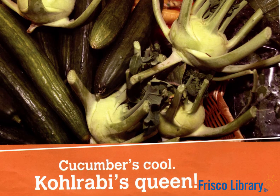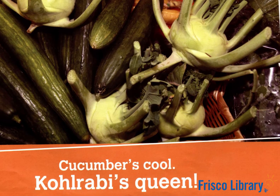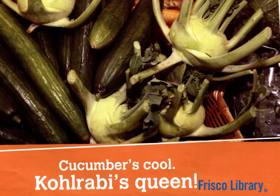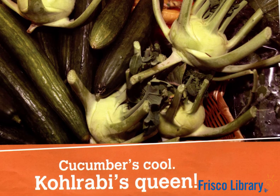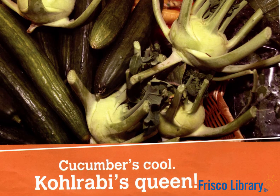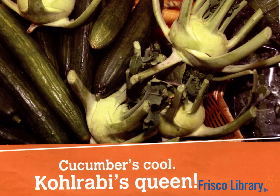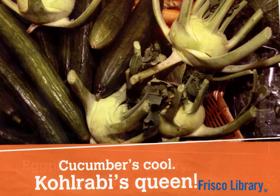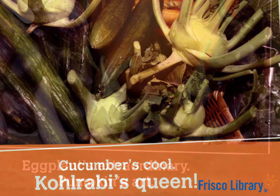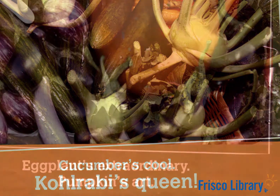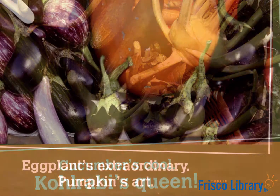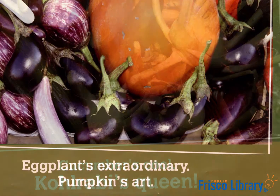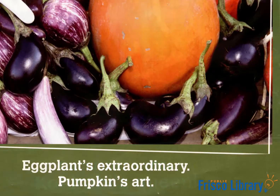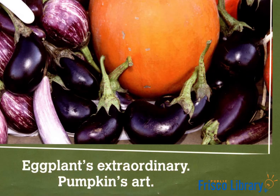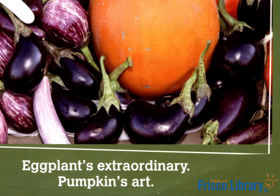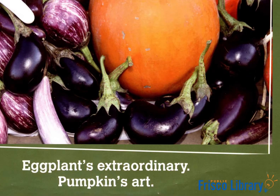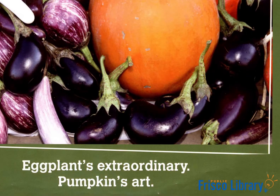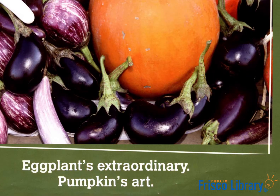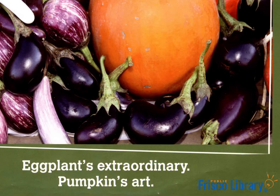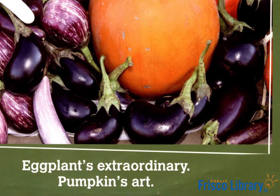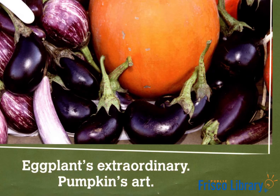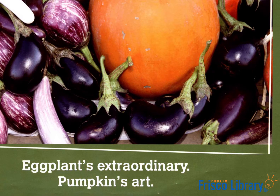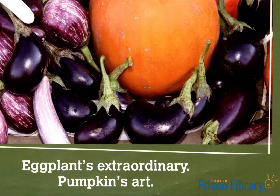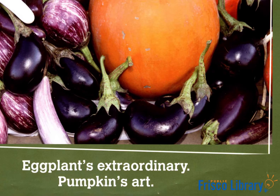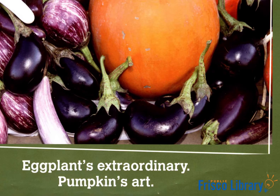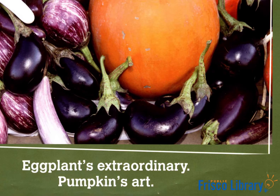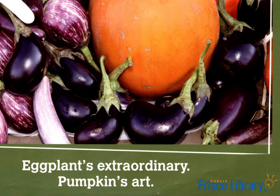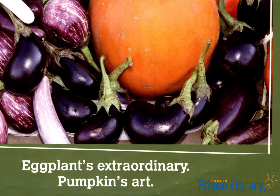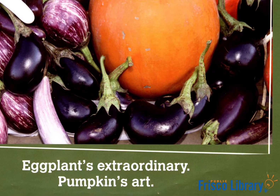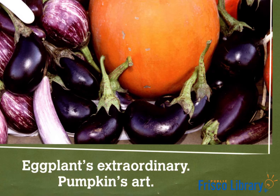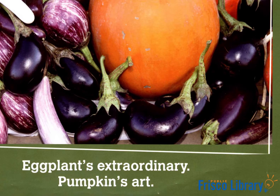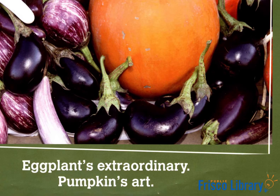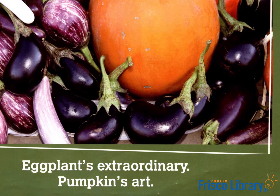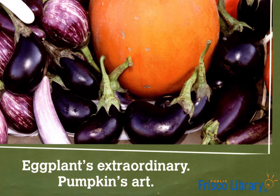queen eggplants extraordinary pumpkins art